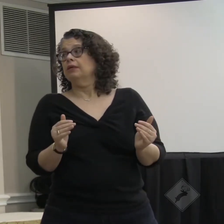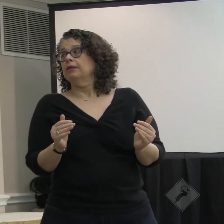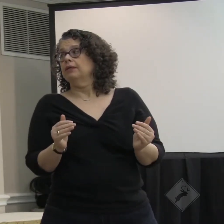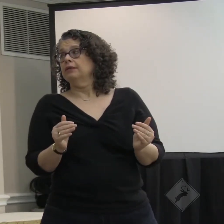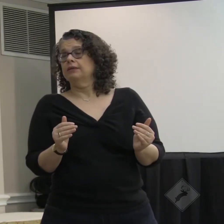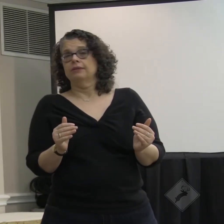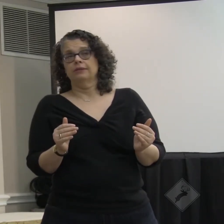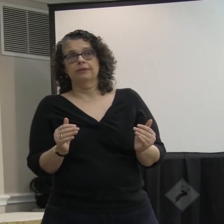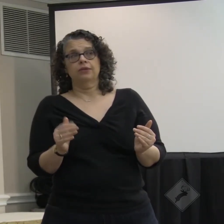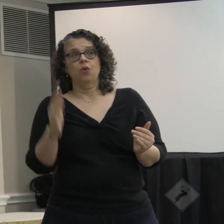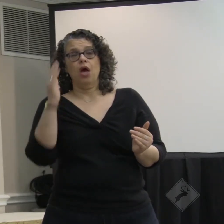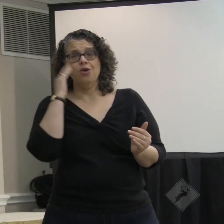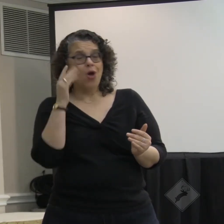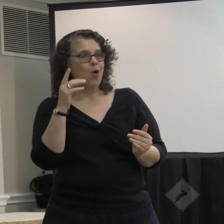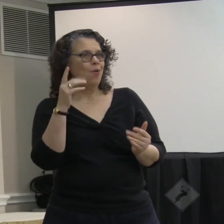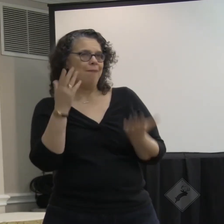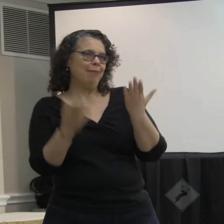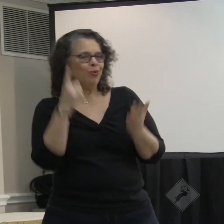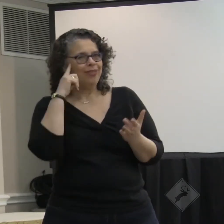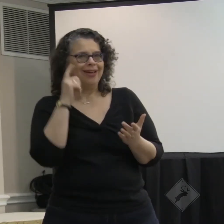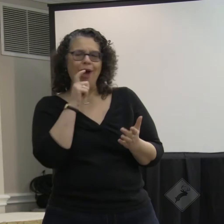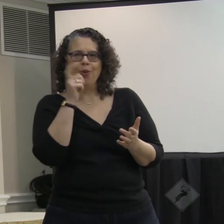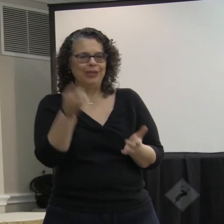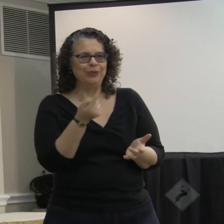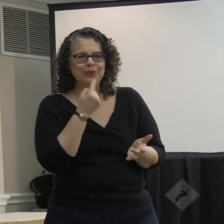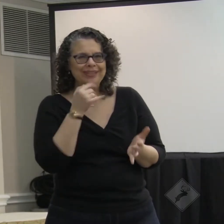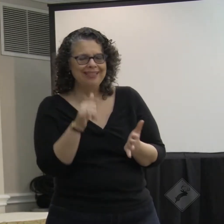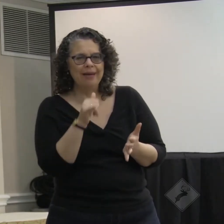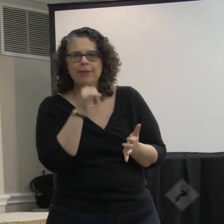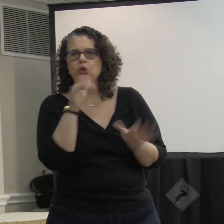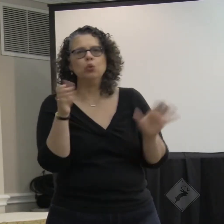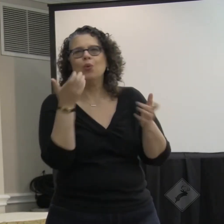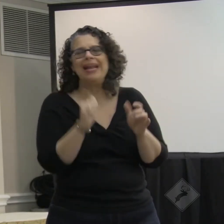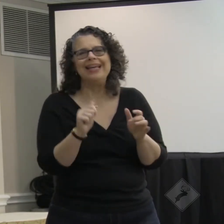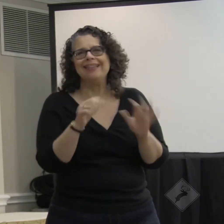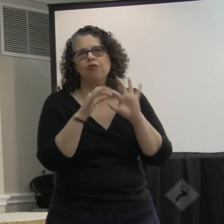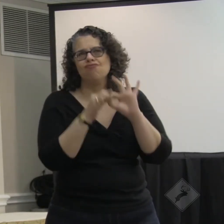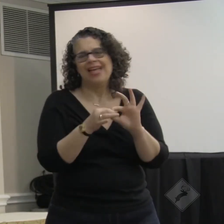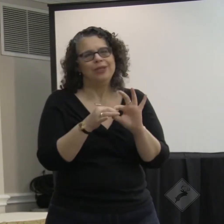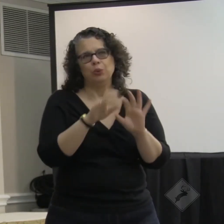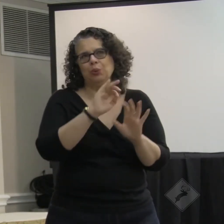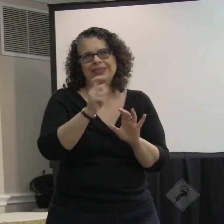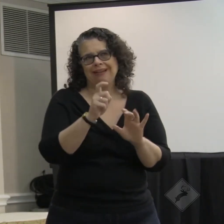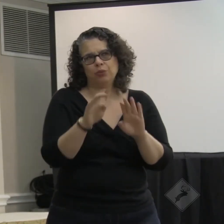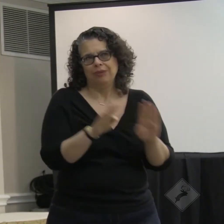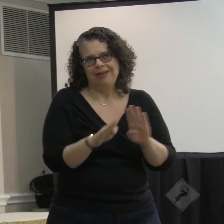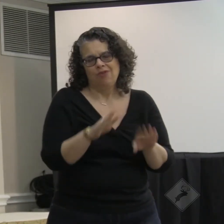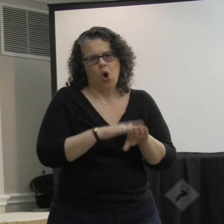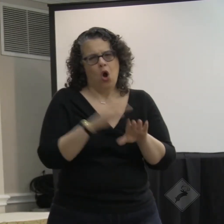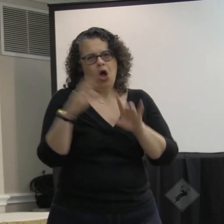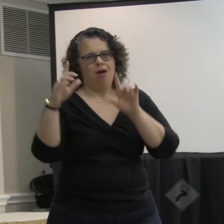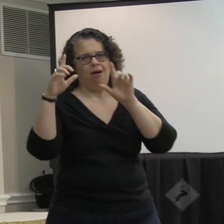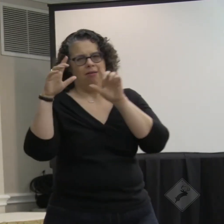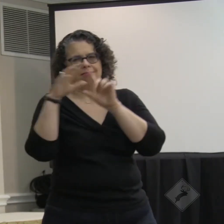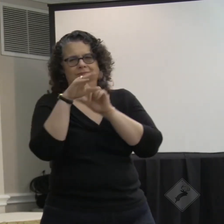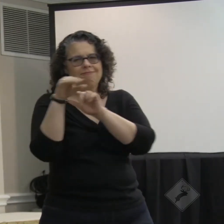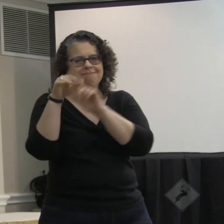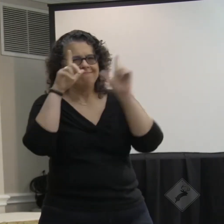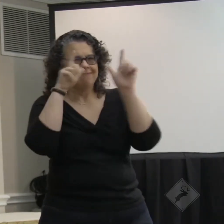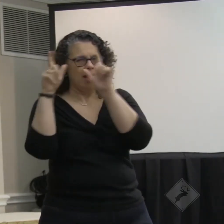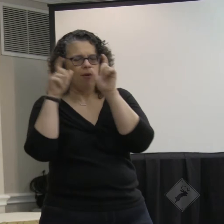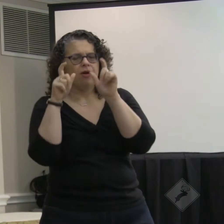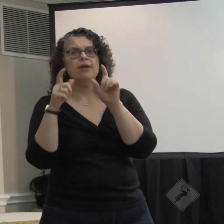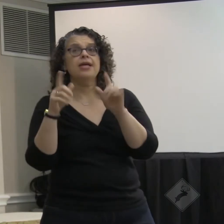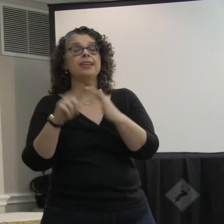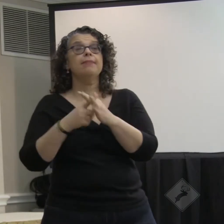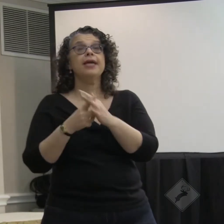it, you think it doesn't need to be said, don't do anything sexual on camera. We used to have reporters in the very beginning, they